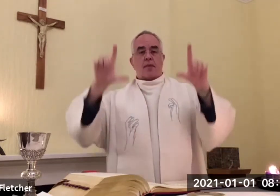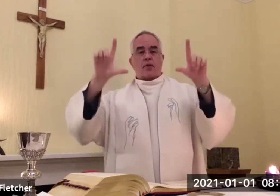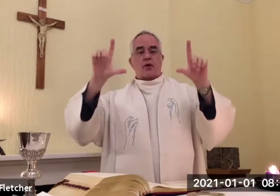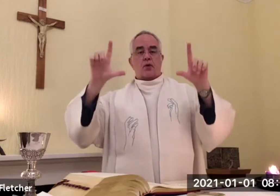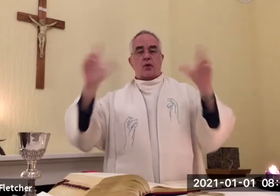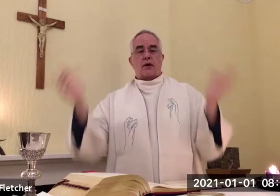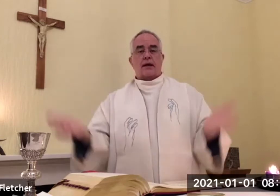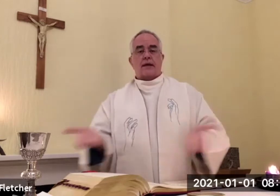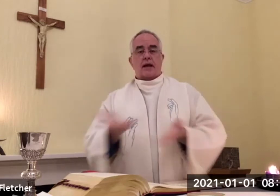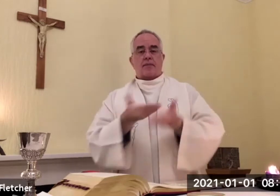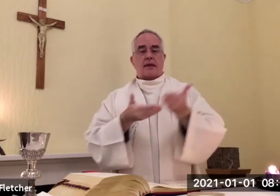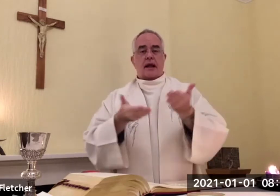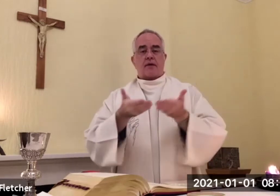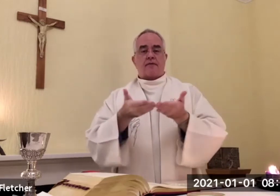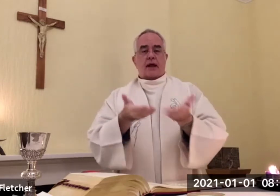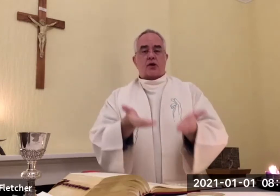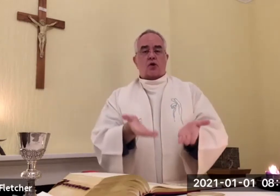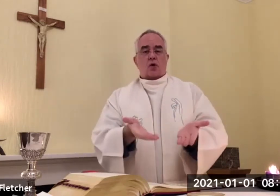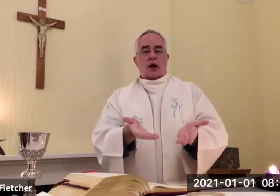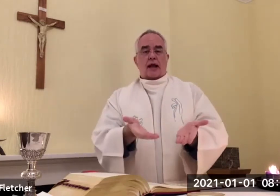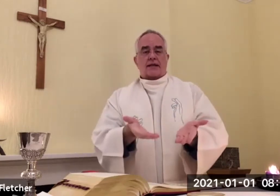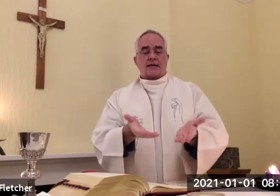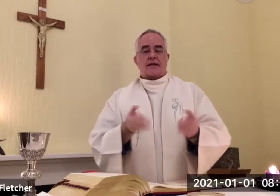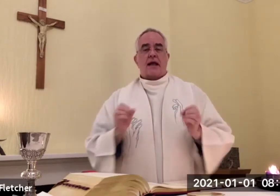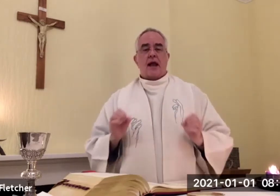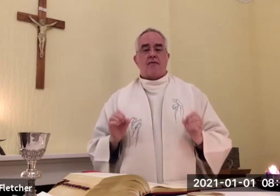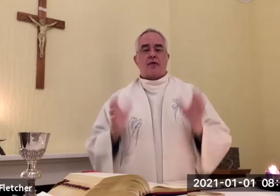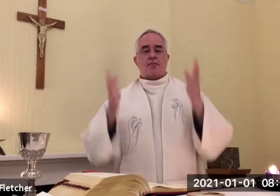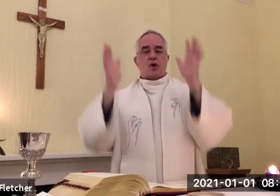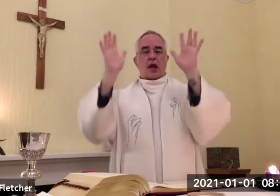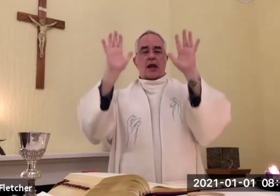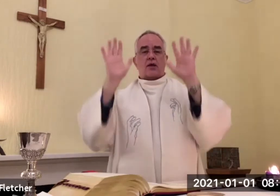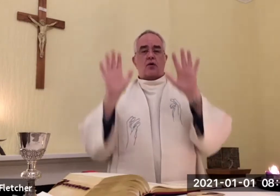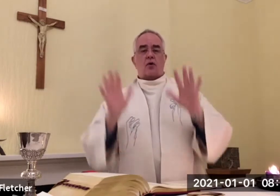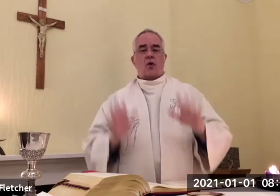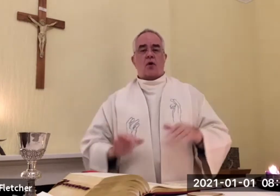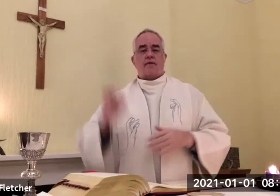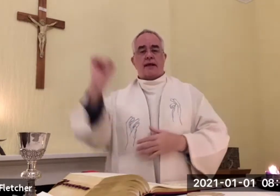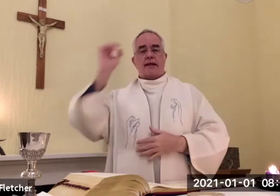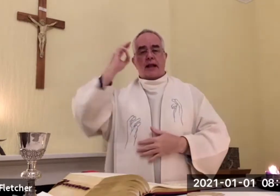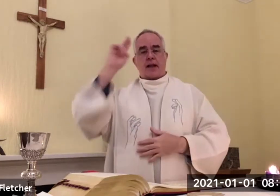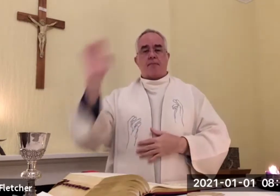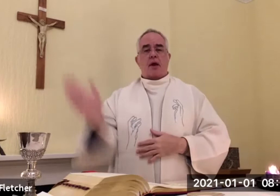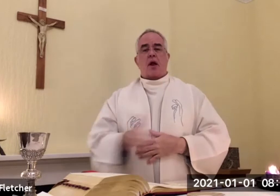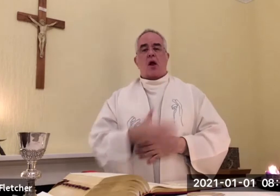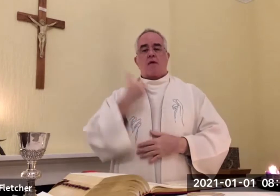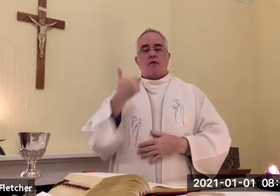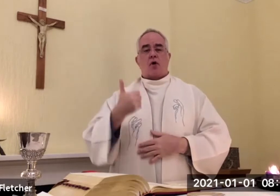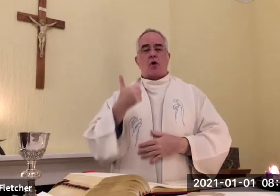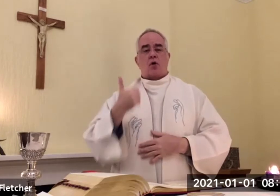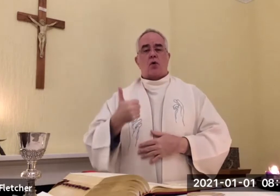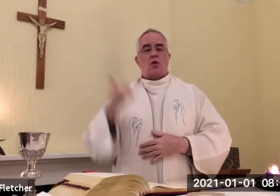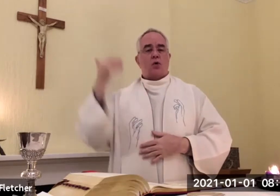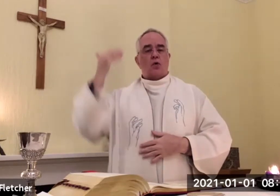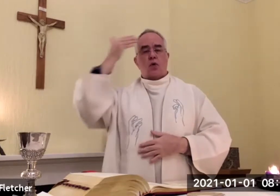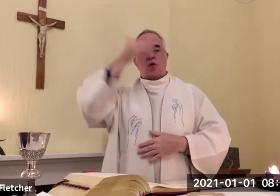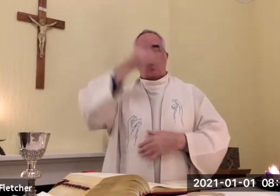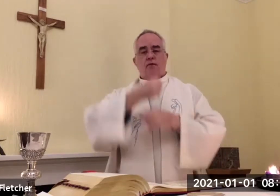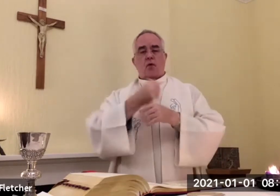the Lord sacrifice your hand to the praise and glory of His name, for our group and group of all